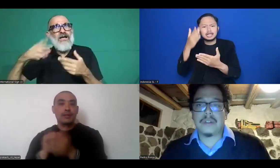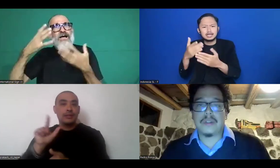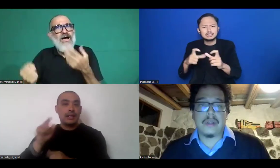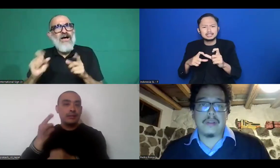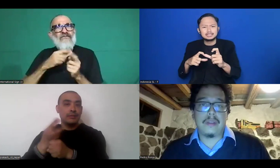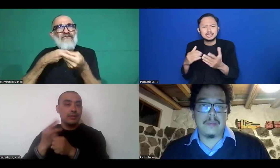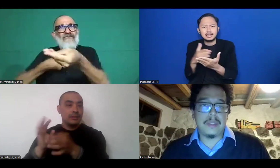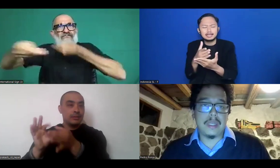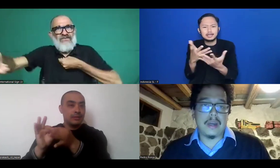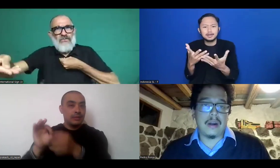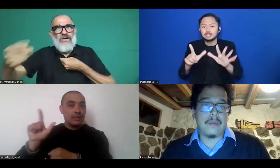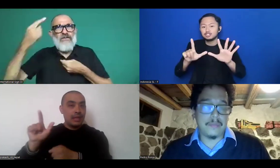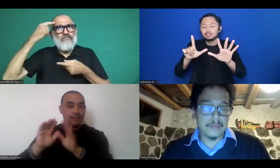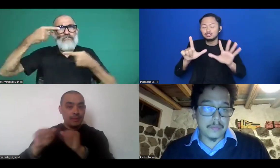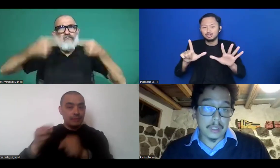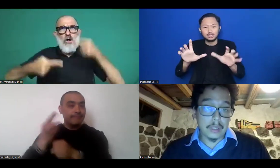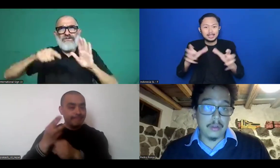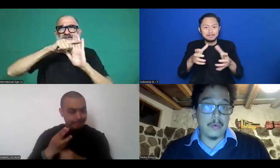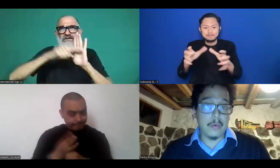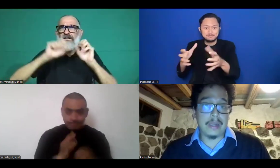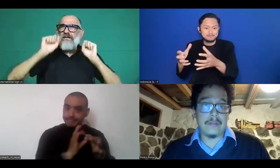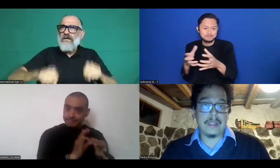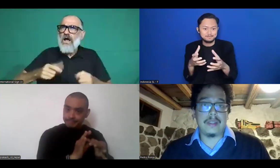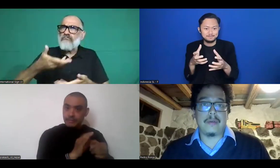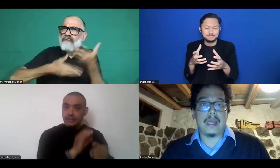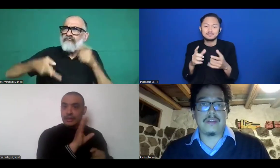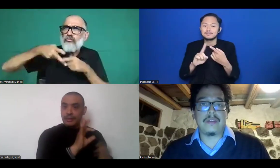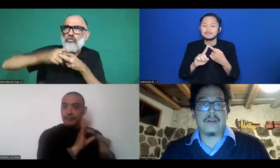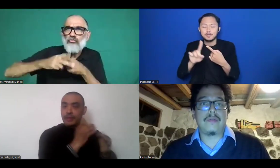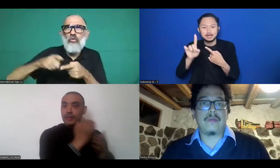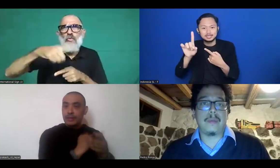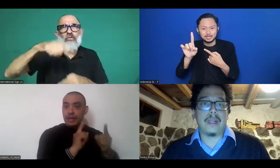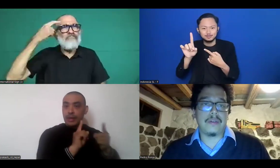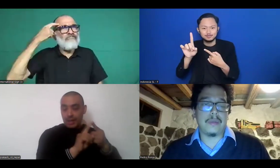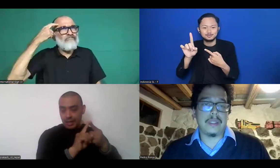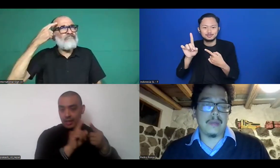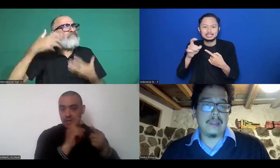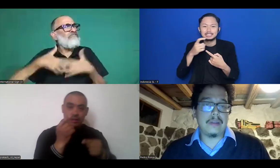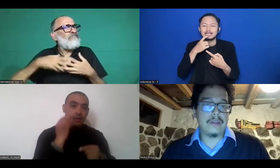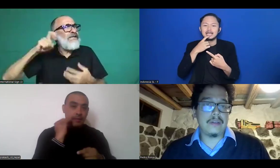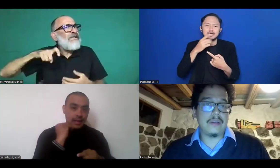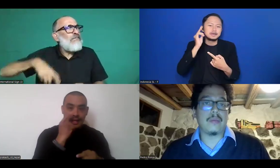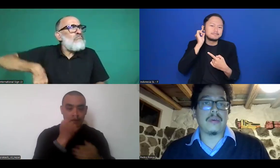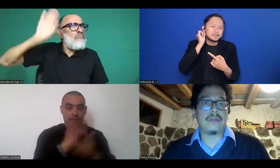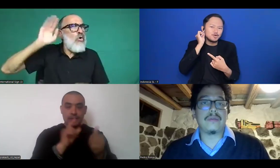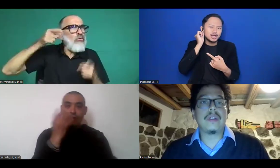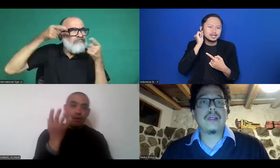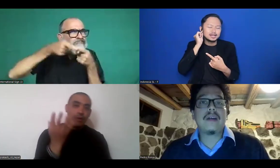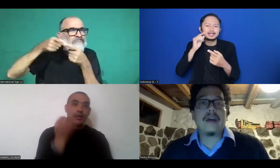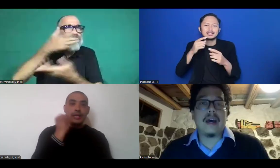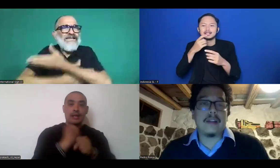7 cross-cutting themes are: number 1, advancing the rights of women and girls with disabilities; number